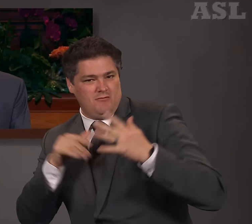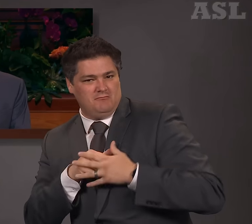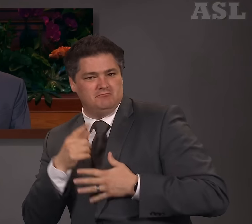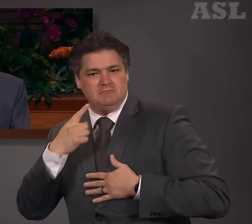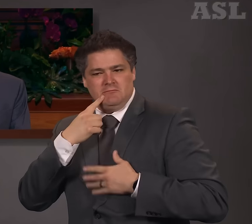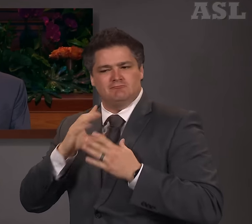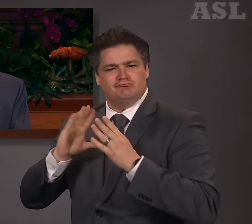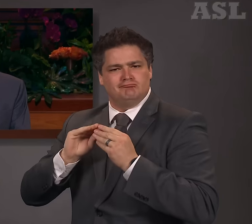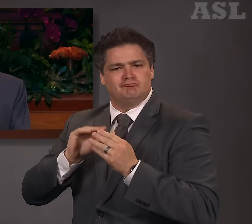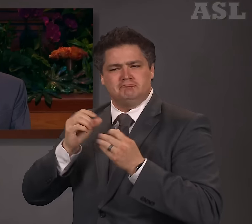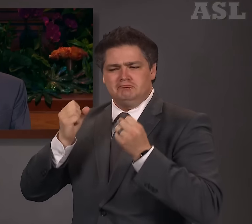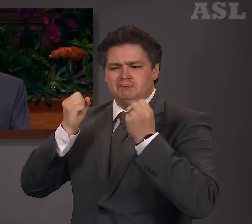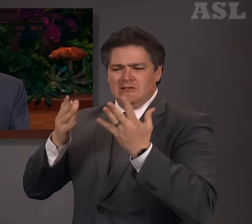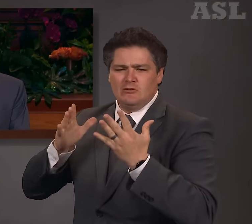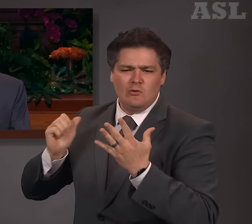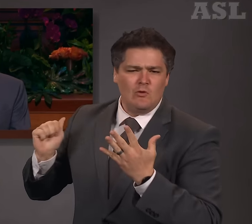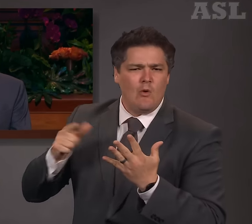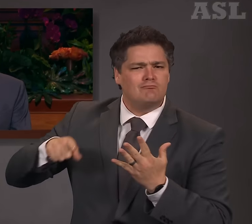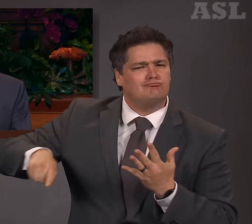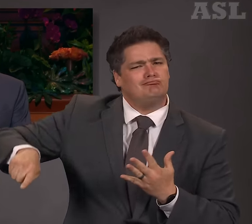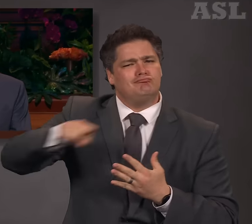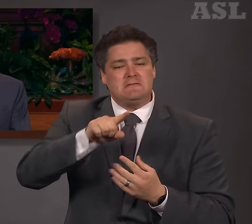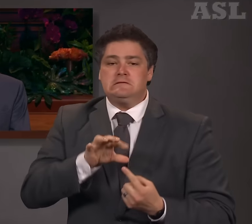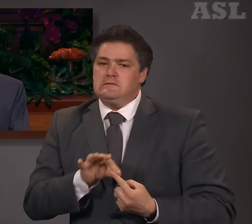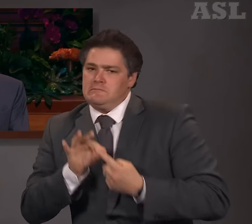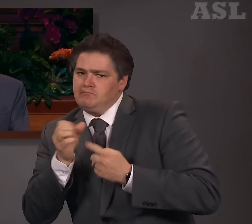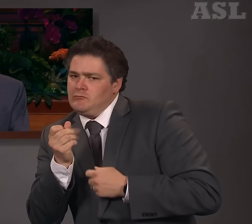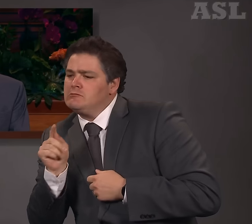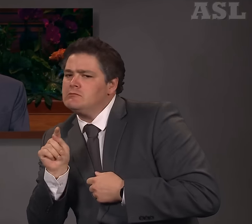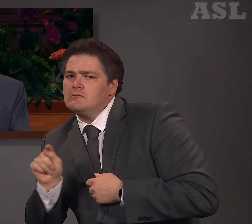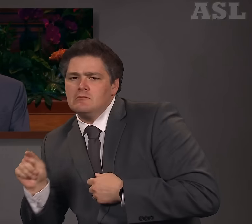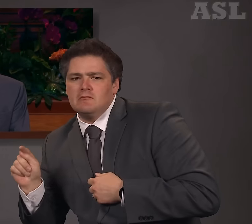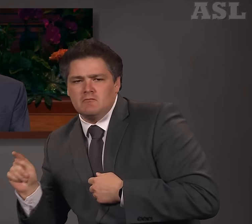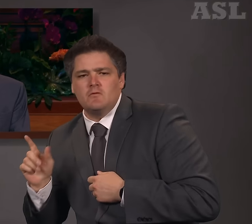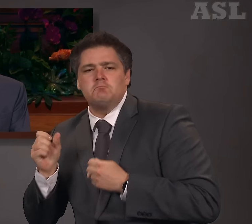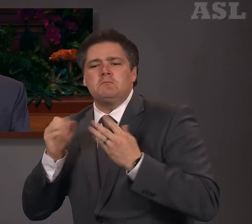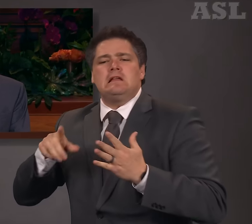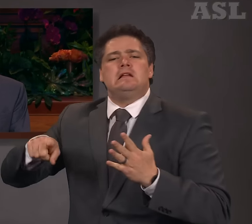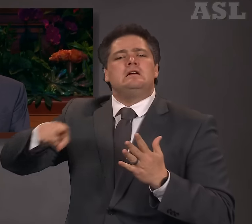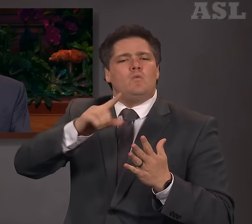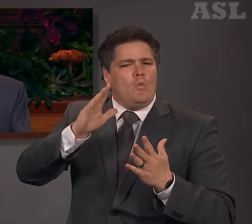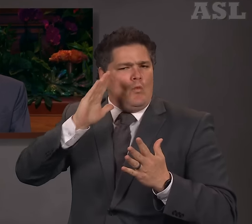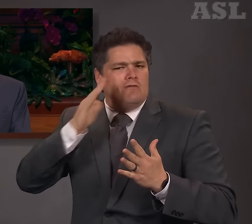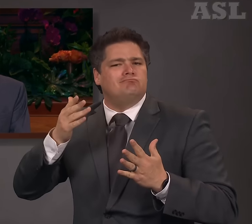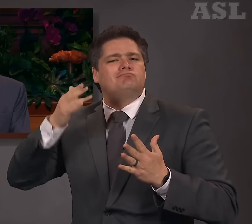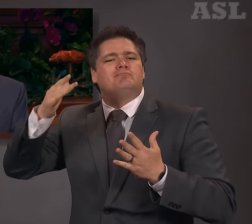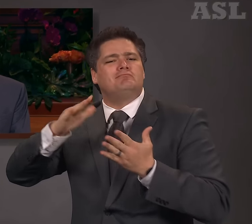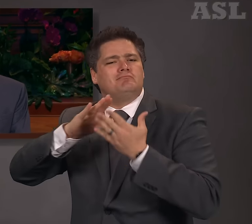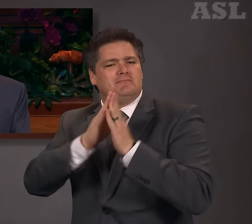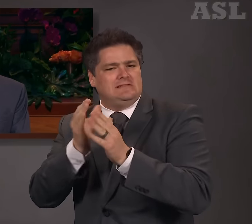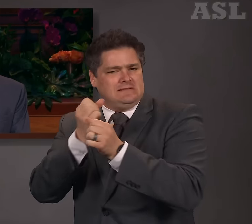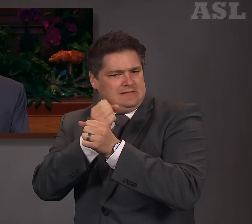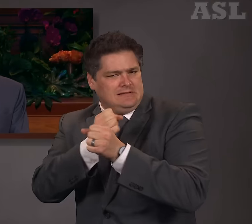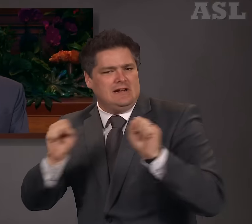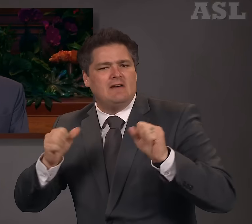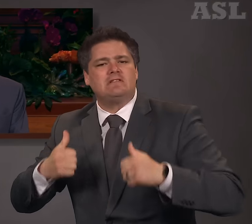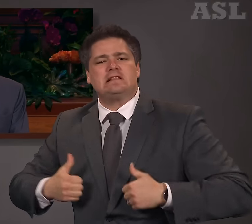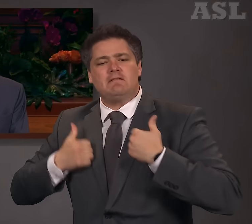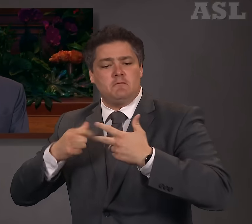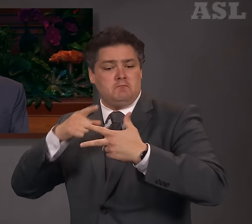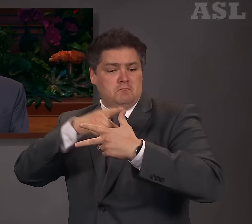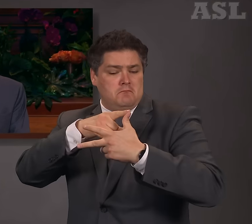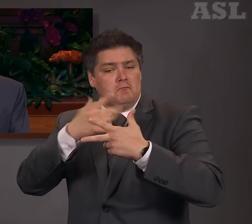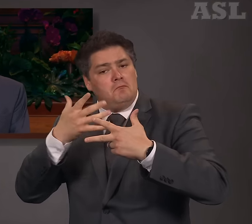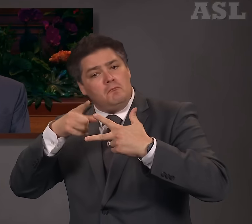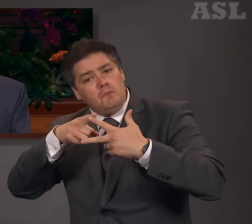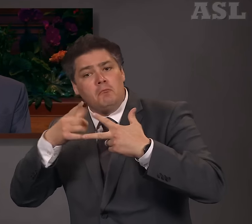relatively few individuals are eventually redeemed into one of these kingdoms, according to the desires